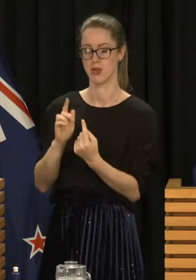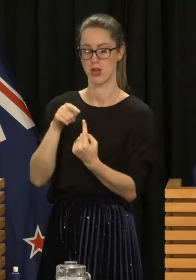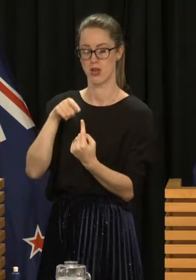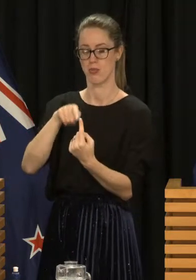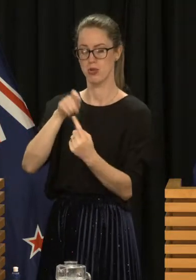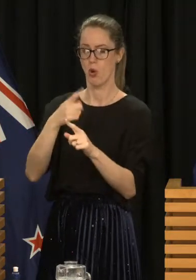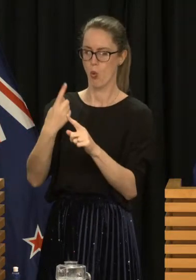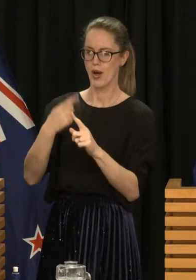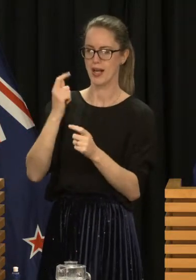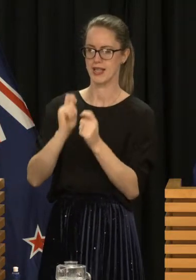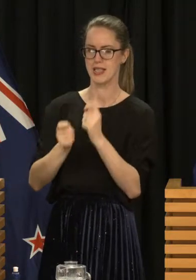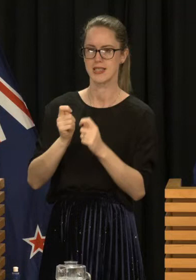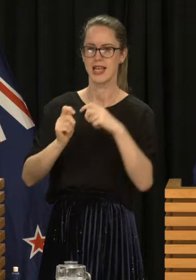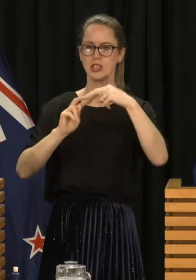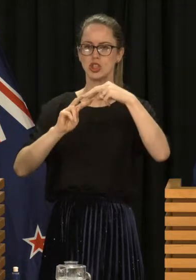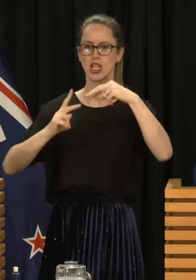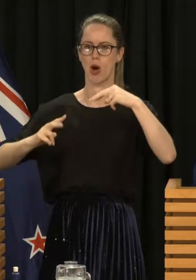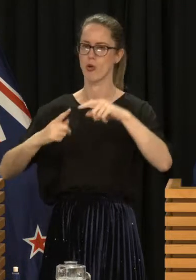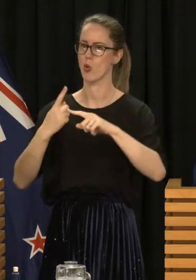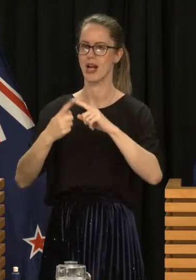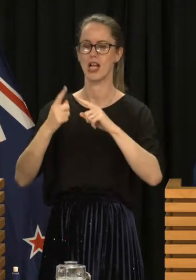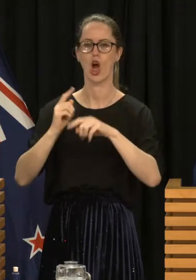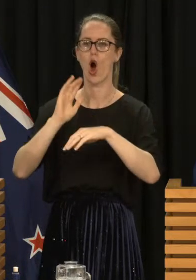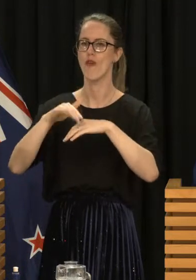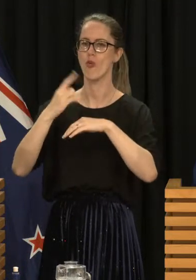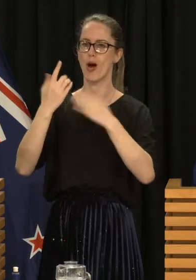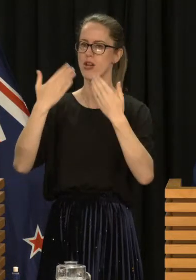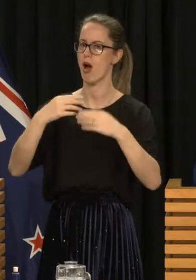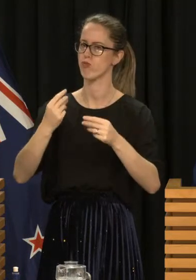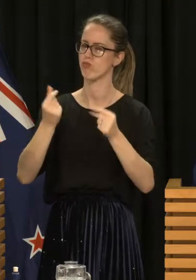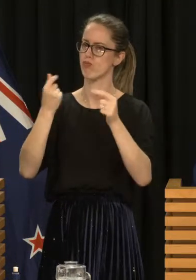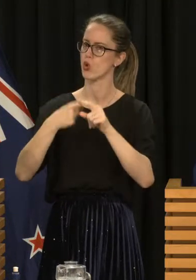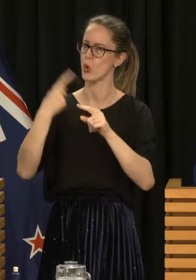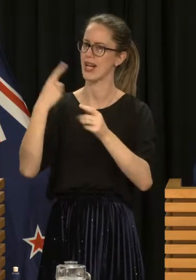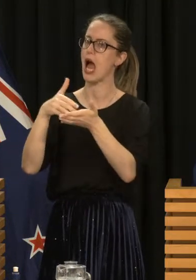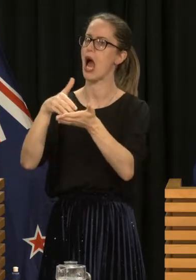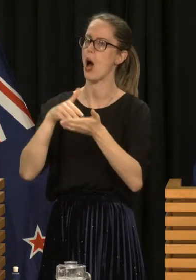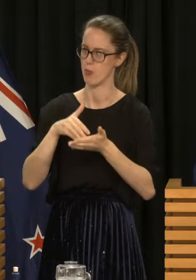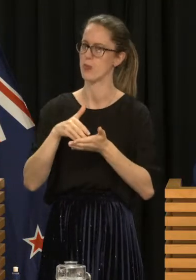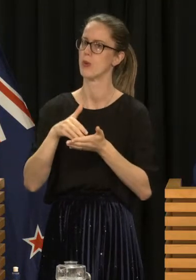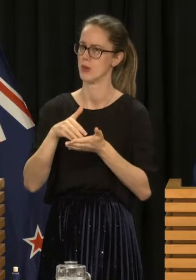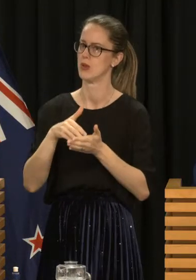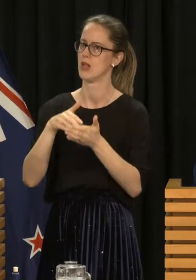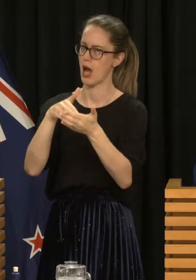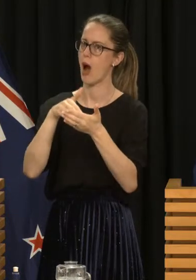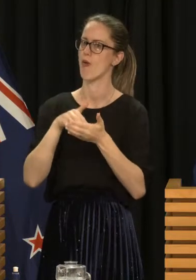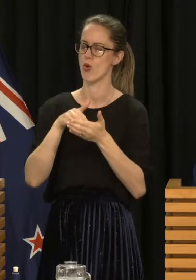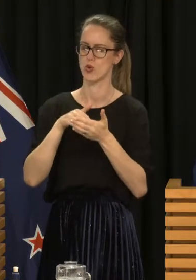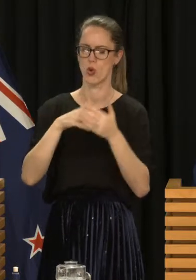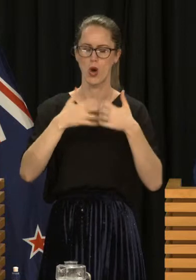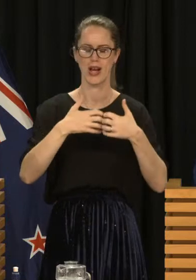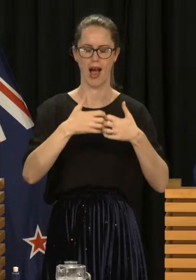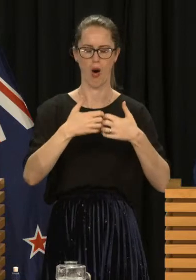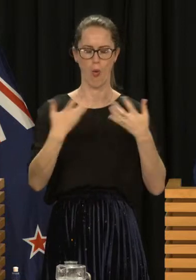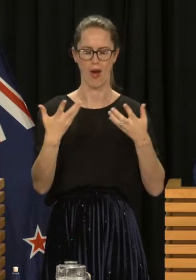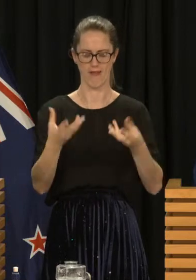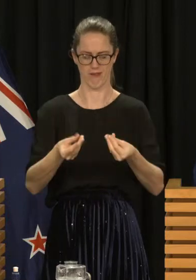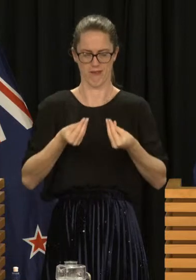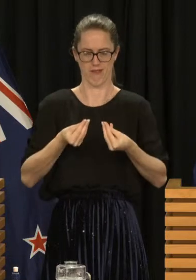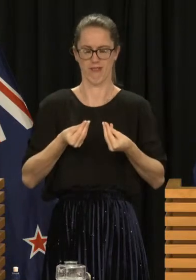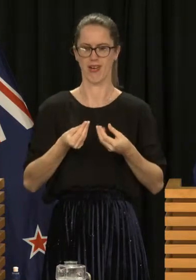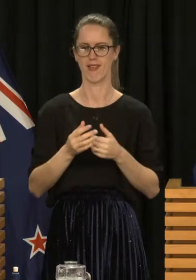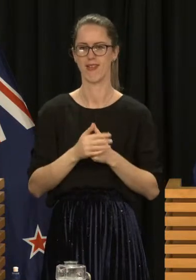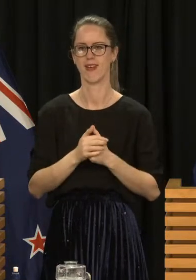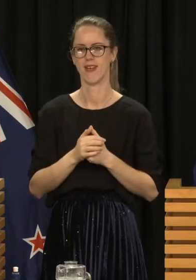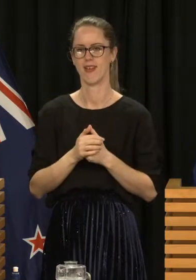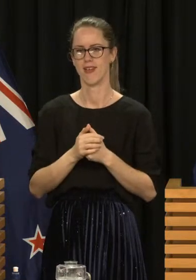testing done, the genomic sequencing done overnight, which certainly helped us in helping to put the puzzle together. And